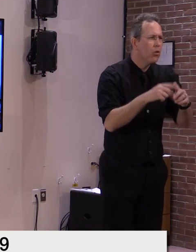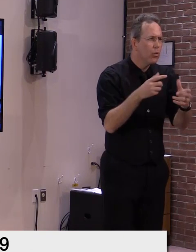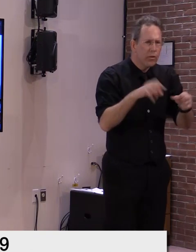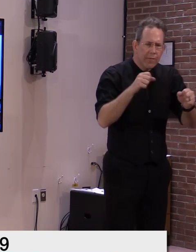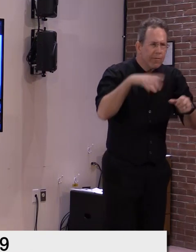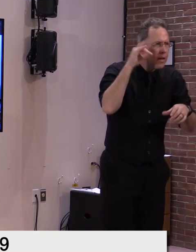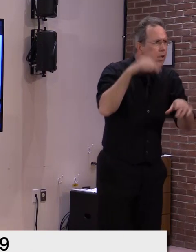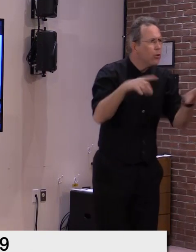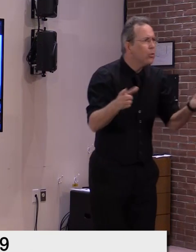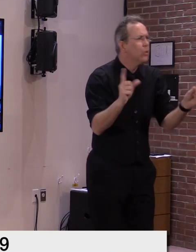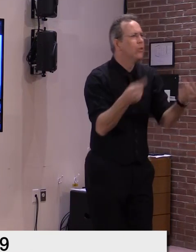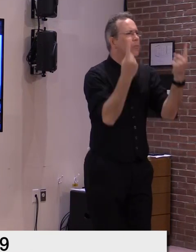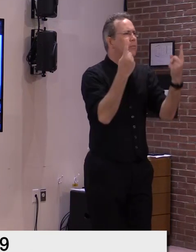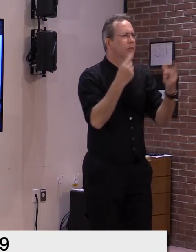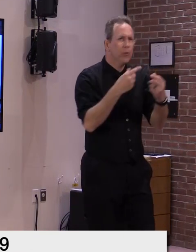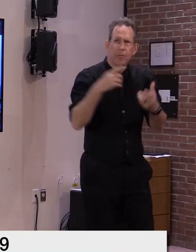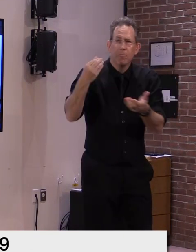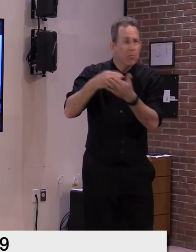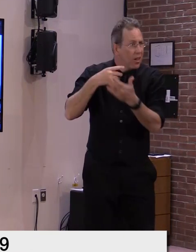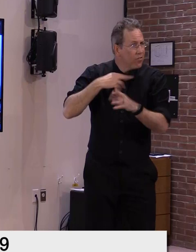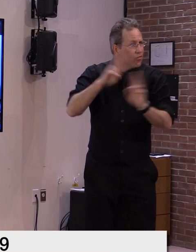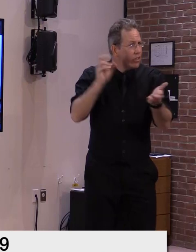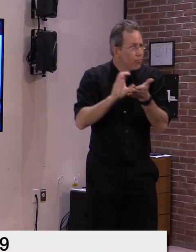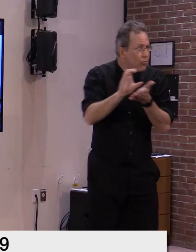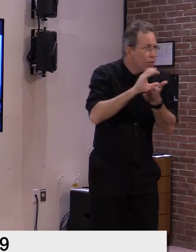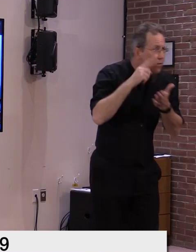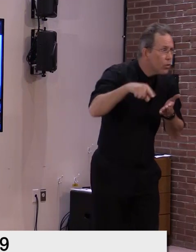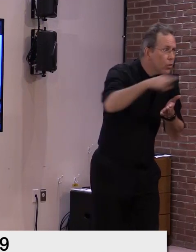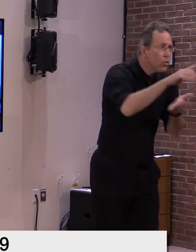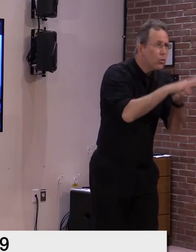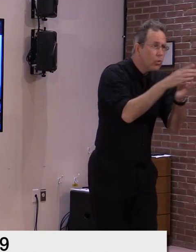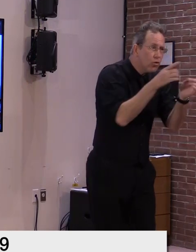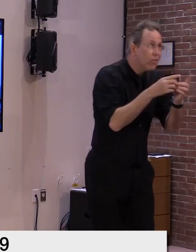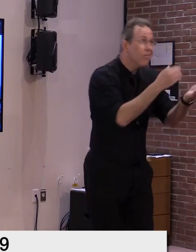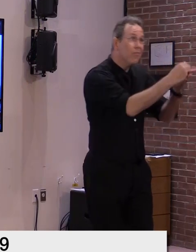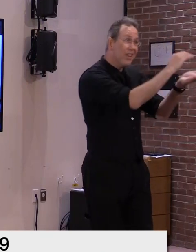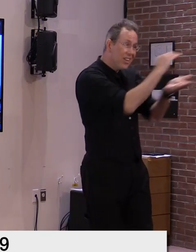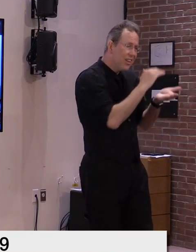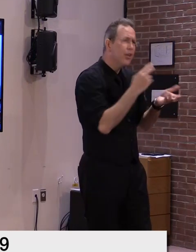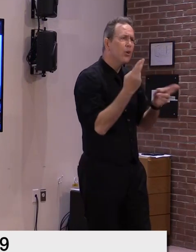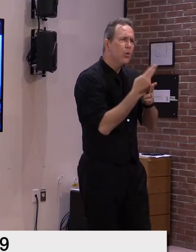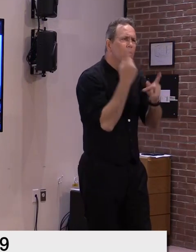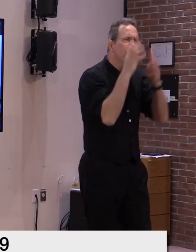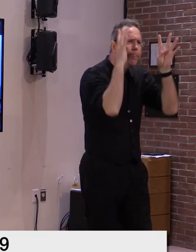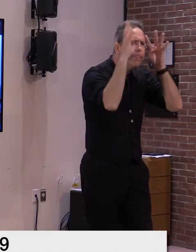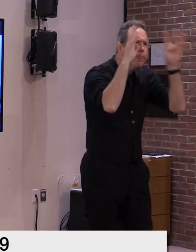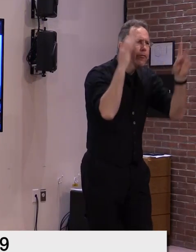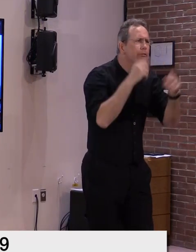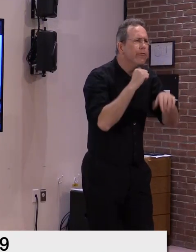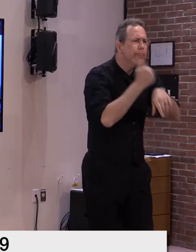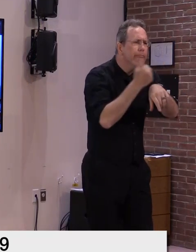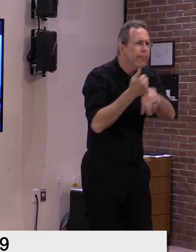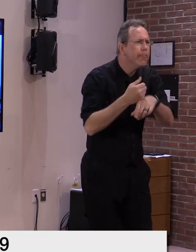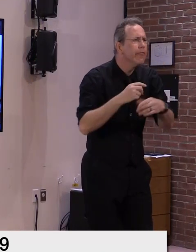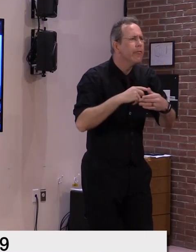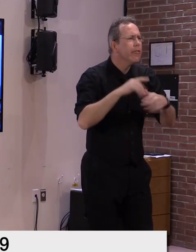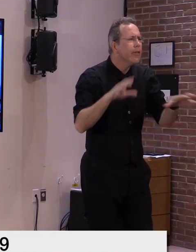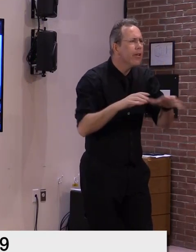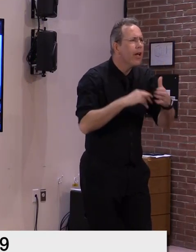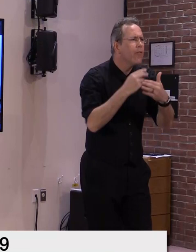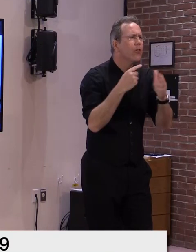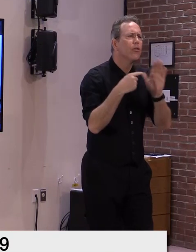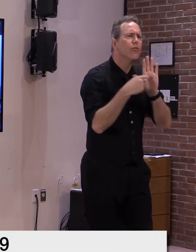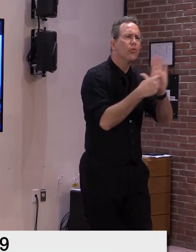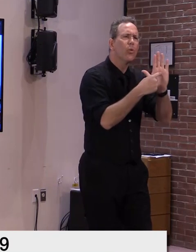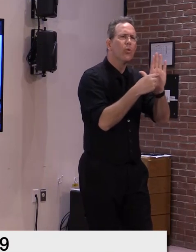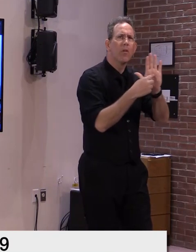together to come up with programs that become a model for this country. And after we do that this summer,